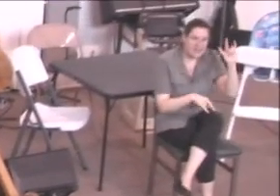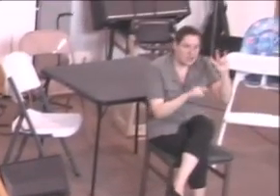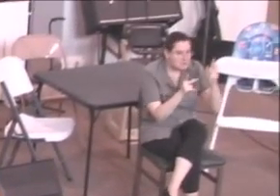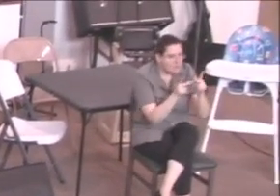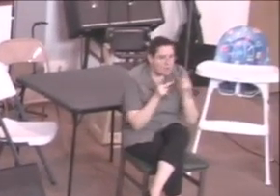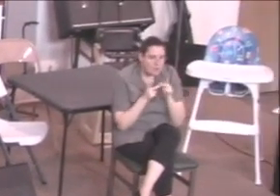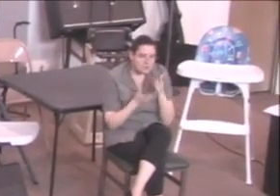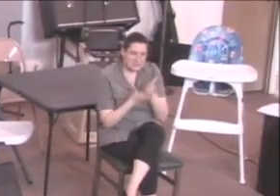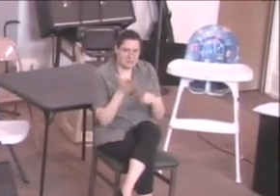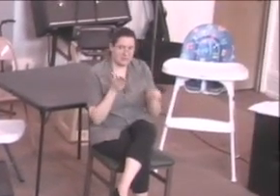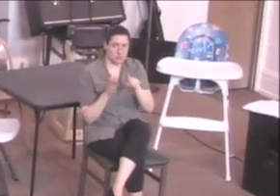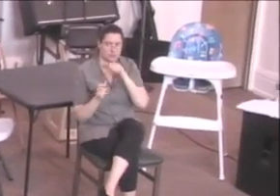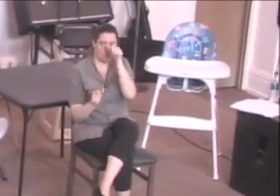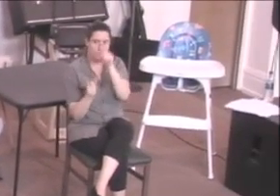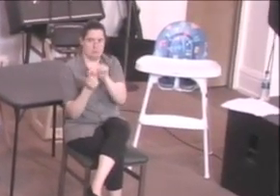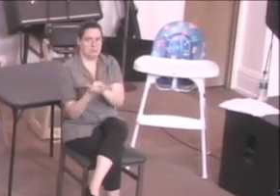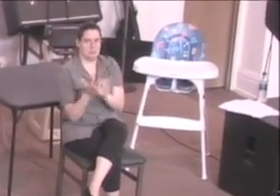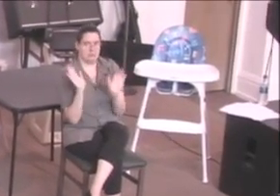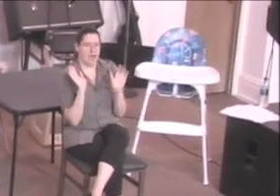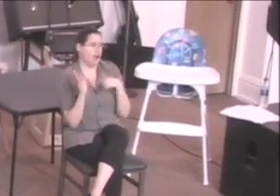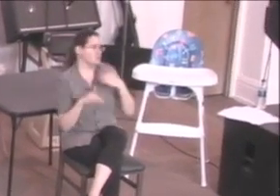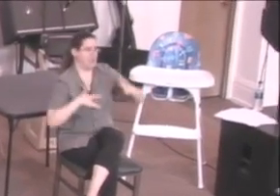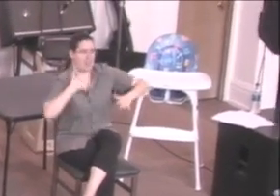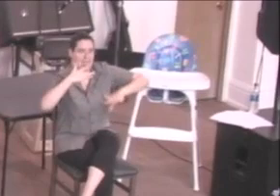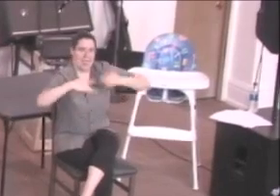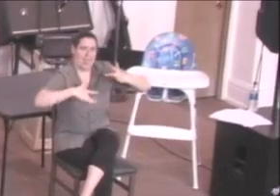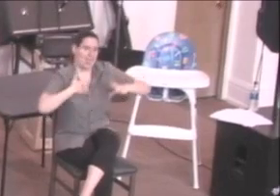Some of you don't even remember that.